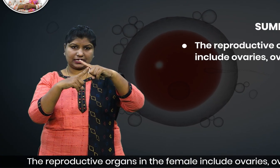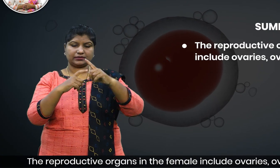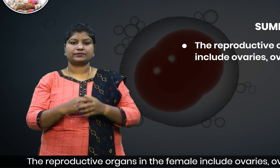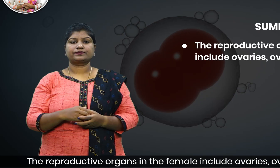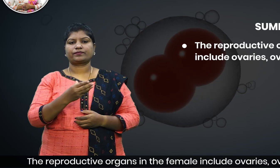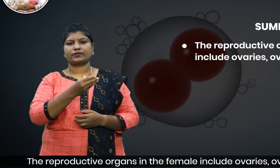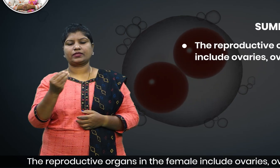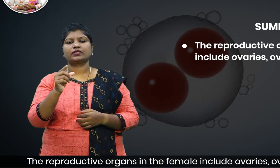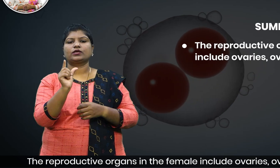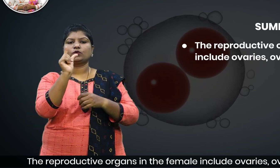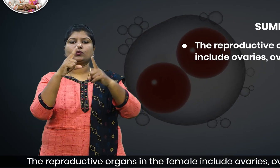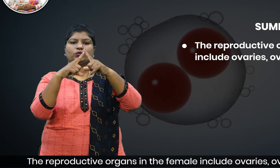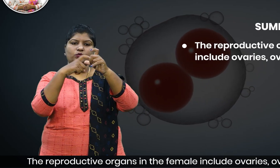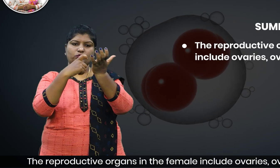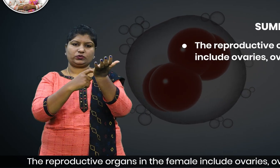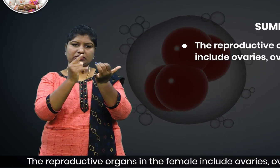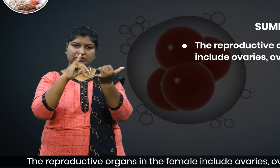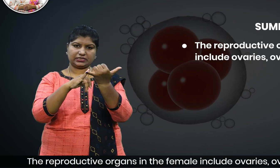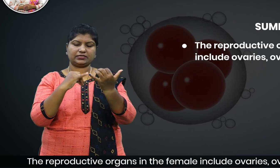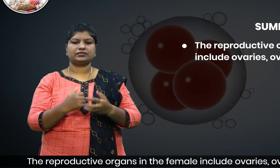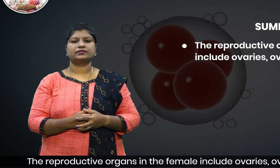and uterus.